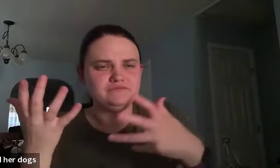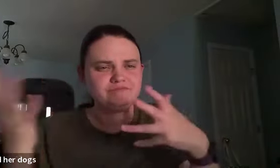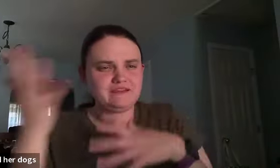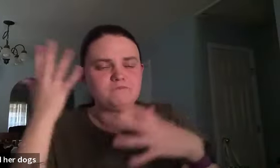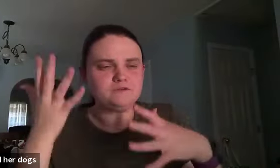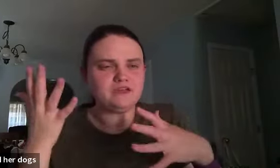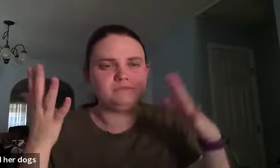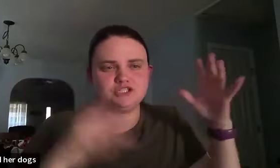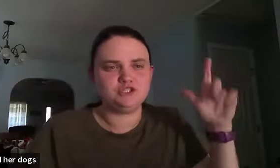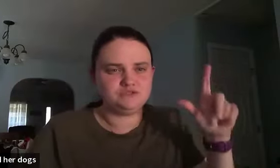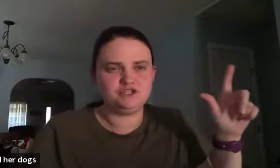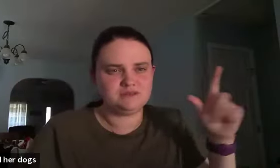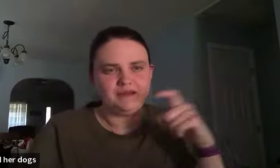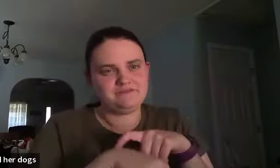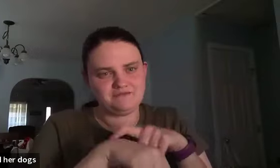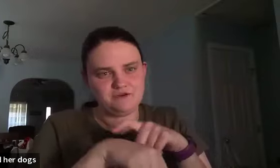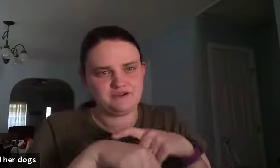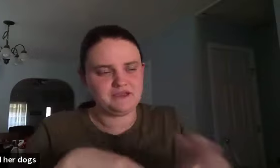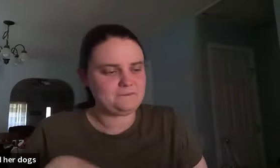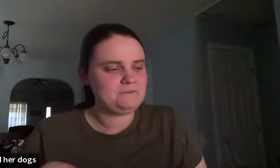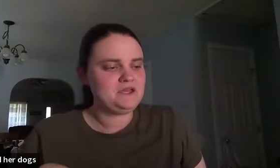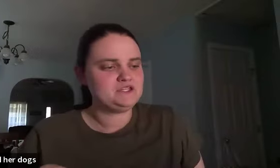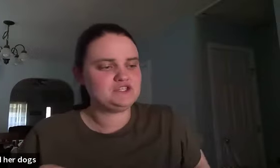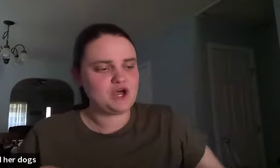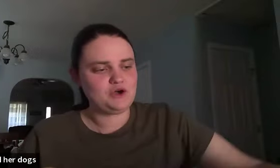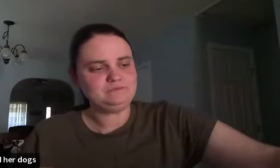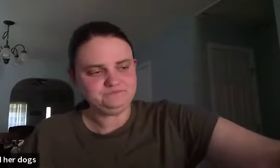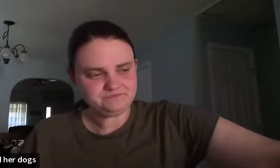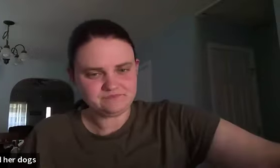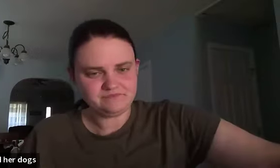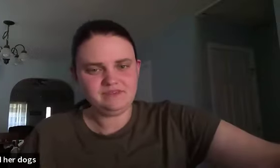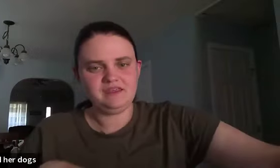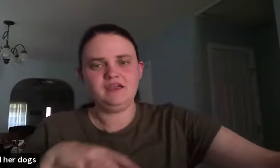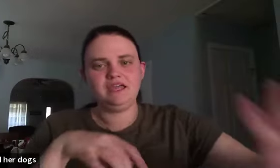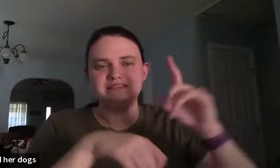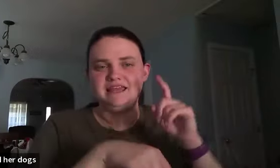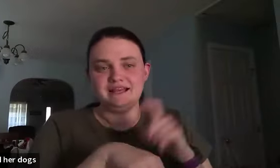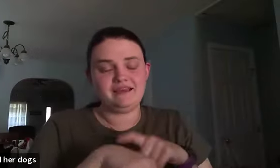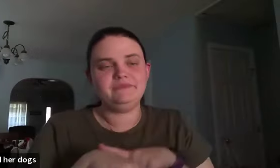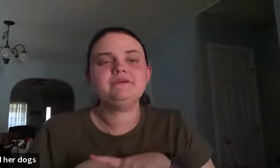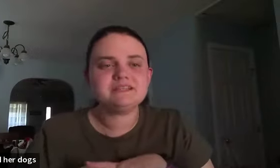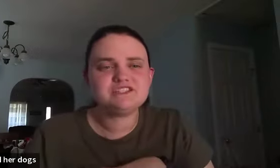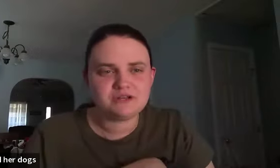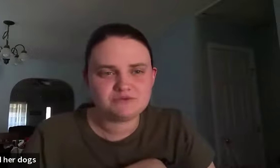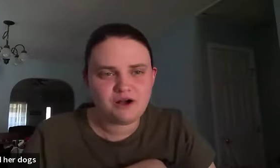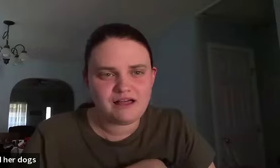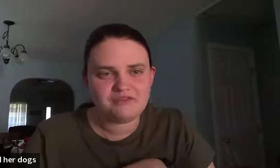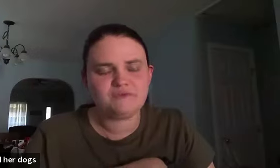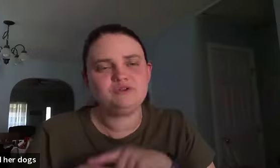comfort thing. I'm just used to using my left hand for everything. So I mean, even my students will call out. They will